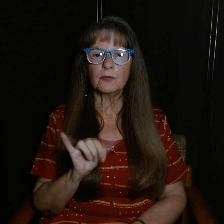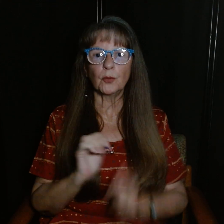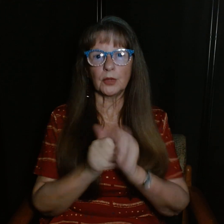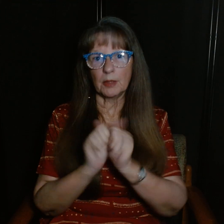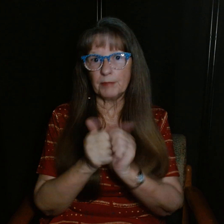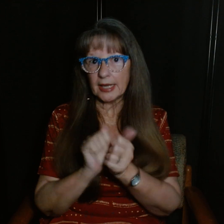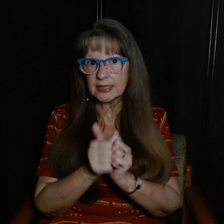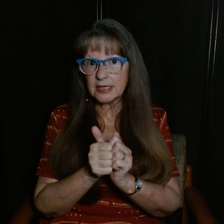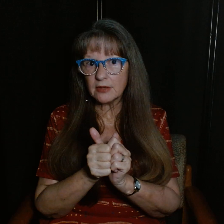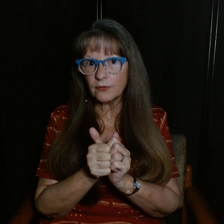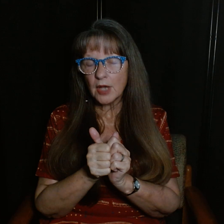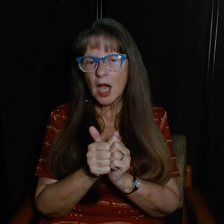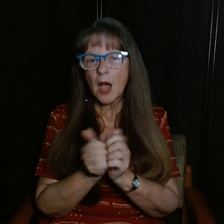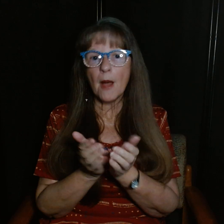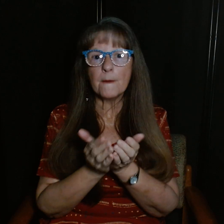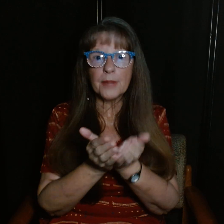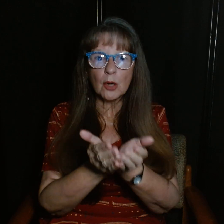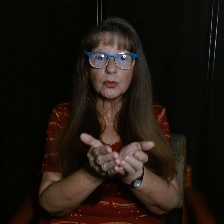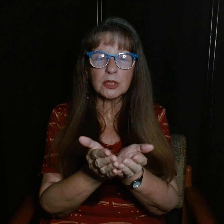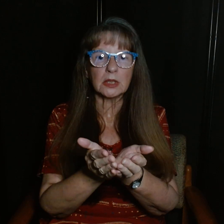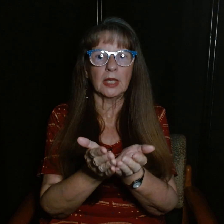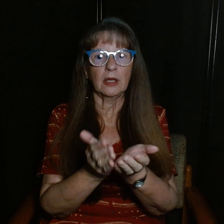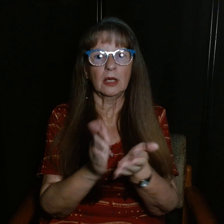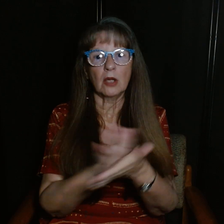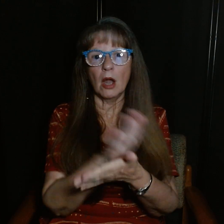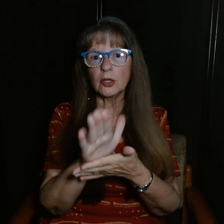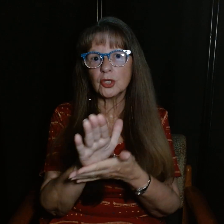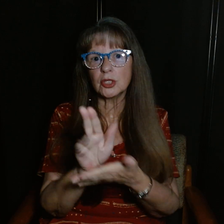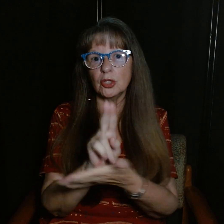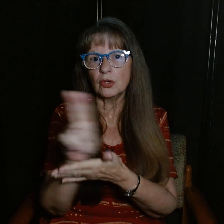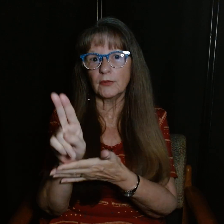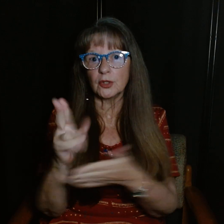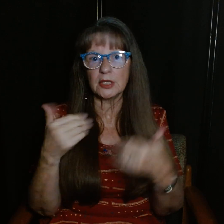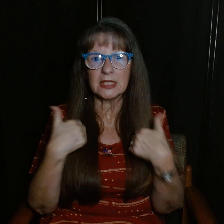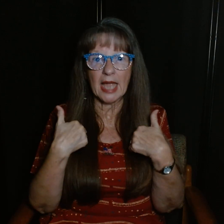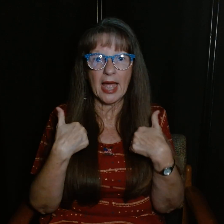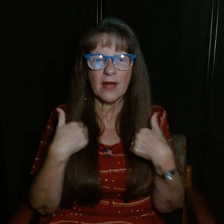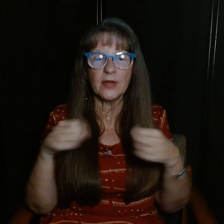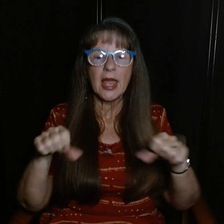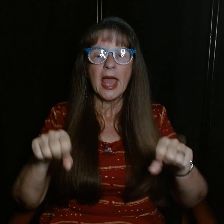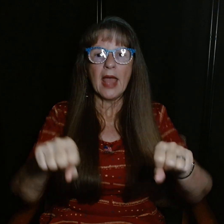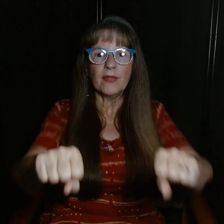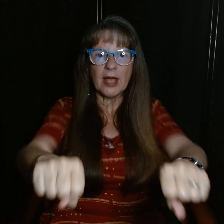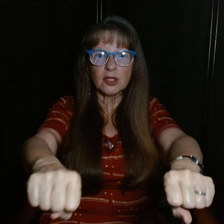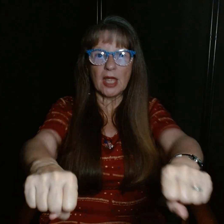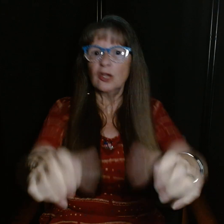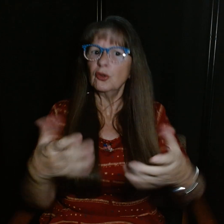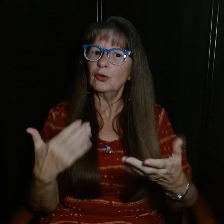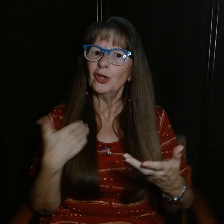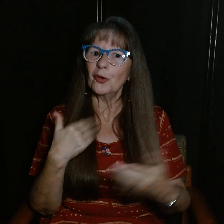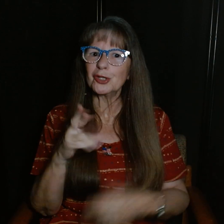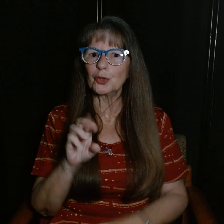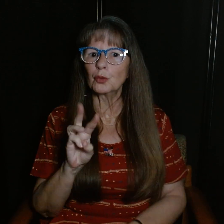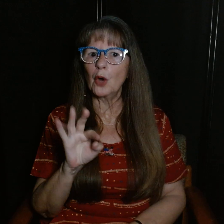for the competitive boats, like colleges and universities have. And it's the